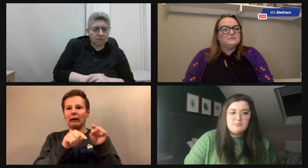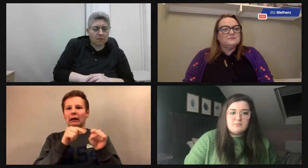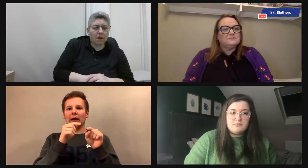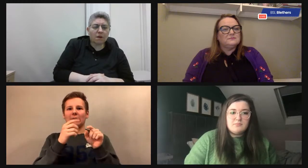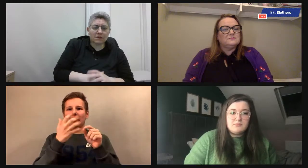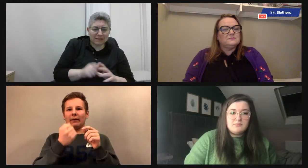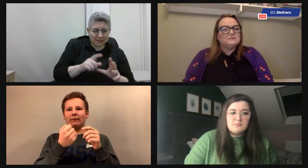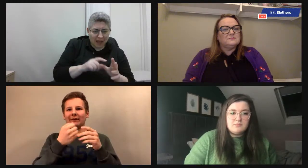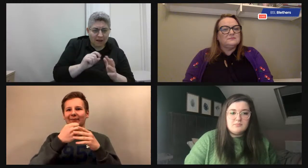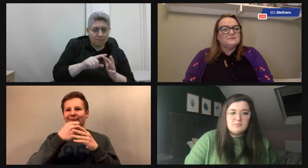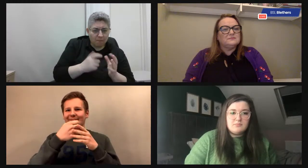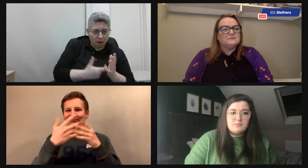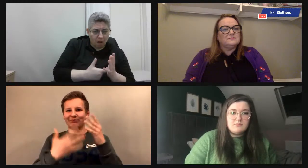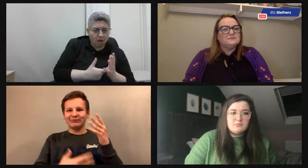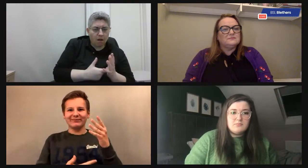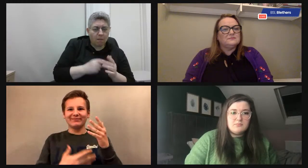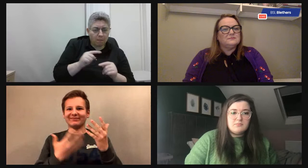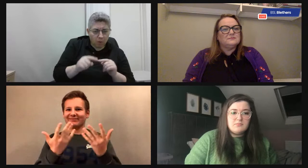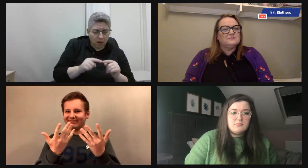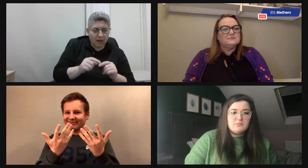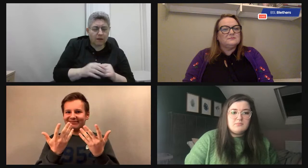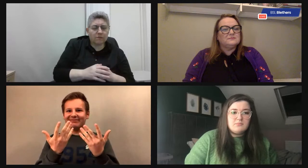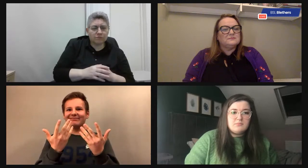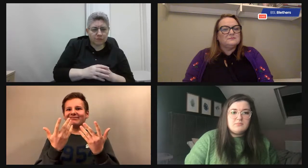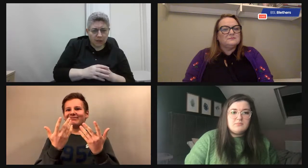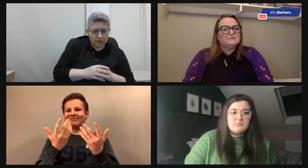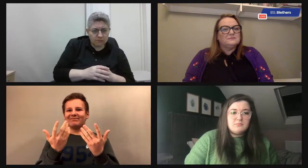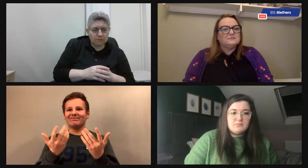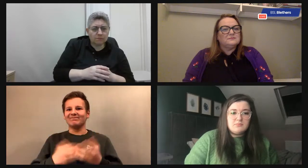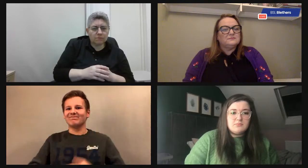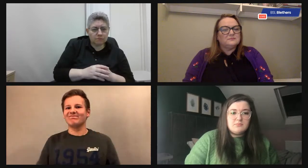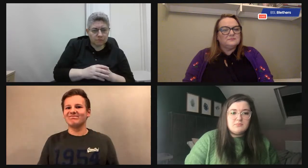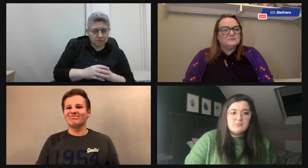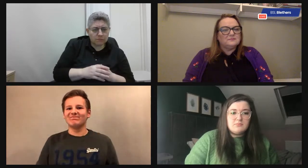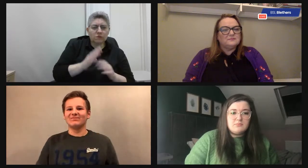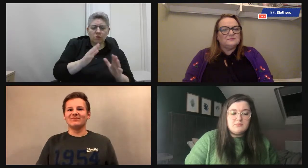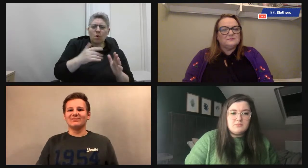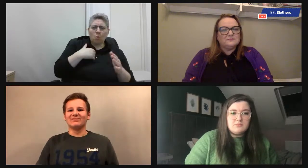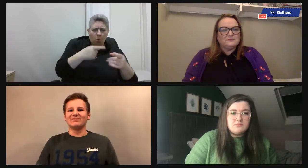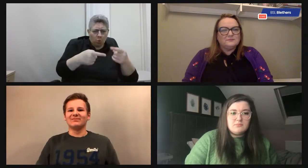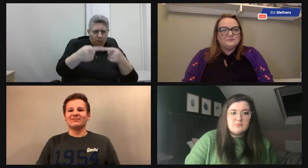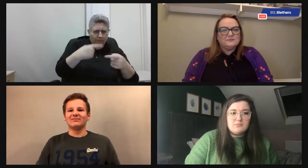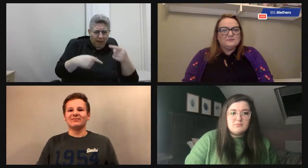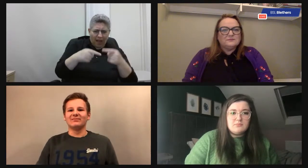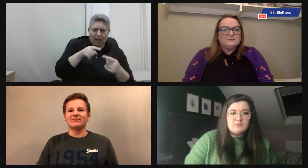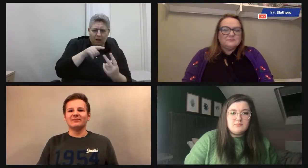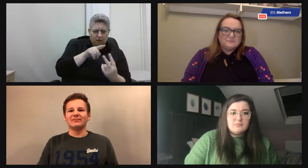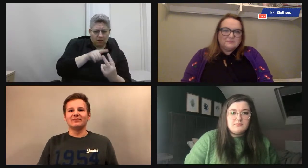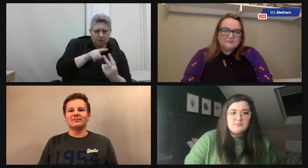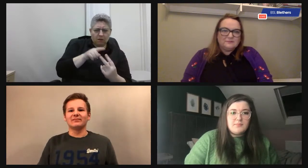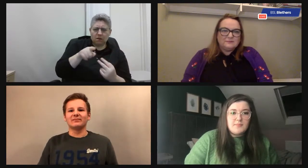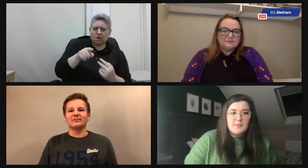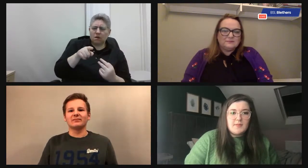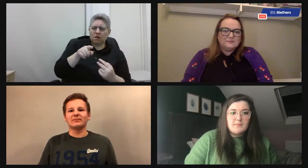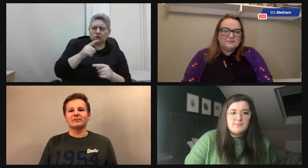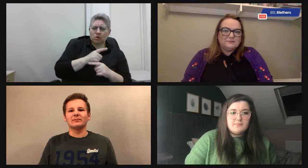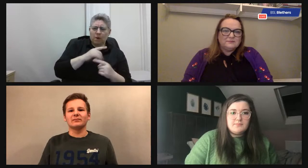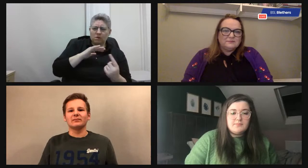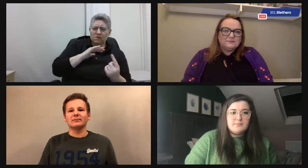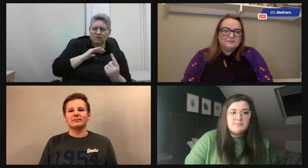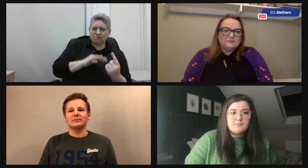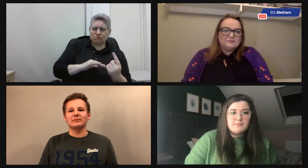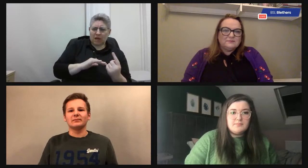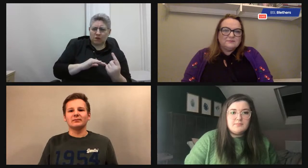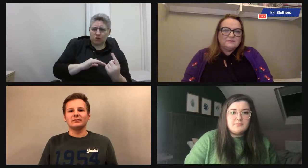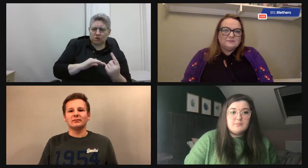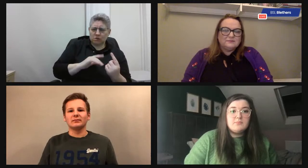flooded, all over social media, or they're a victim of bullying or something like that. Okay, yeah, that kind of thing. I just want to wind it back a little